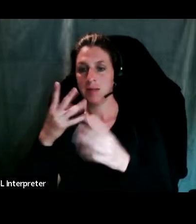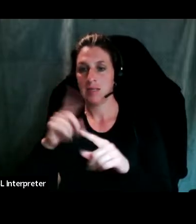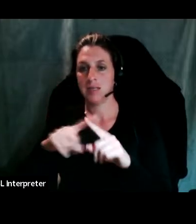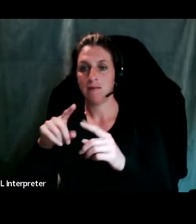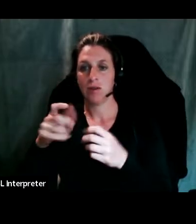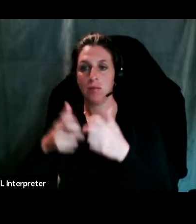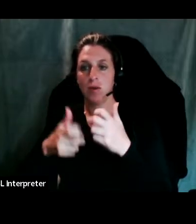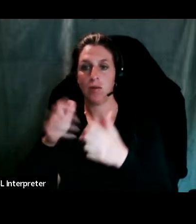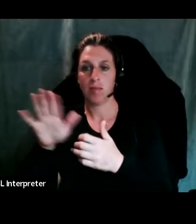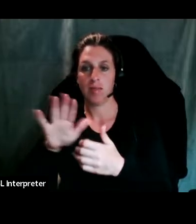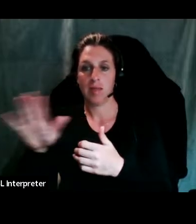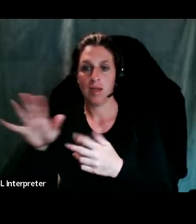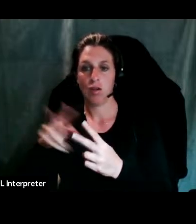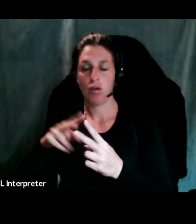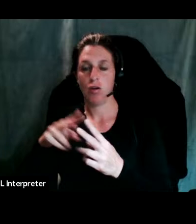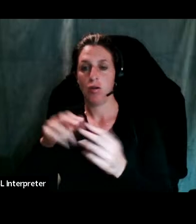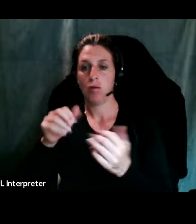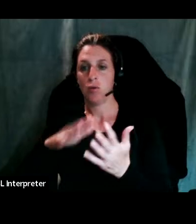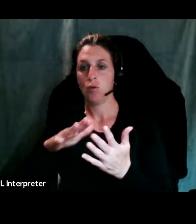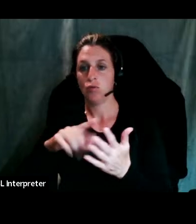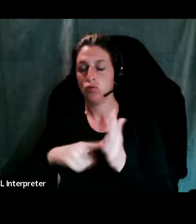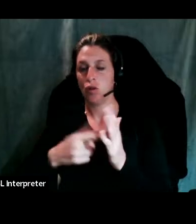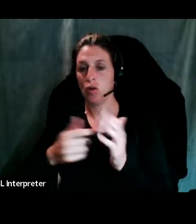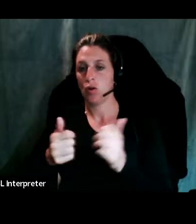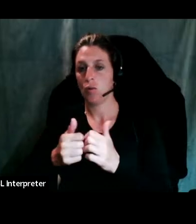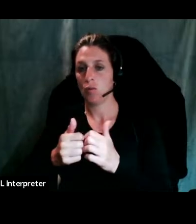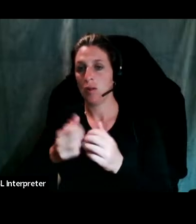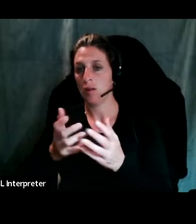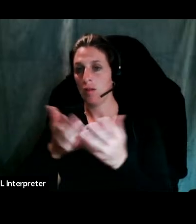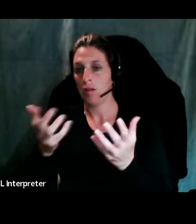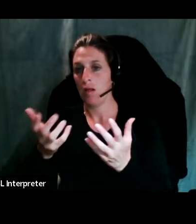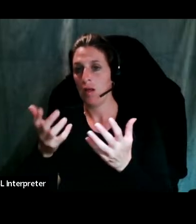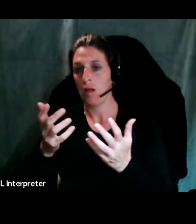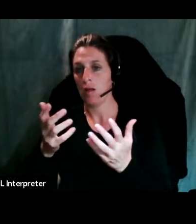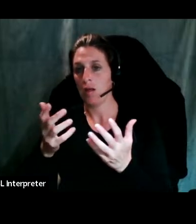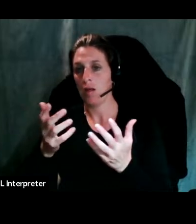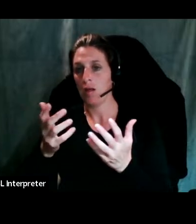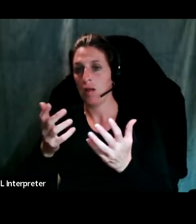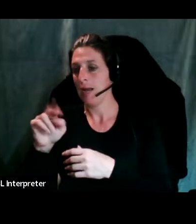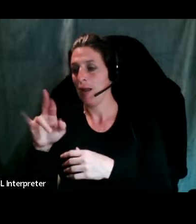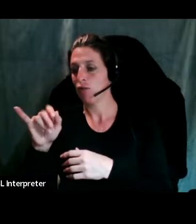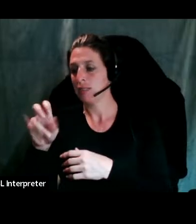approach, beginning with the fact that a lot of it's based on narrative and not on